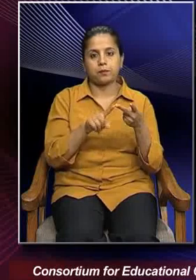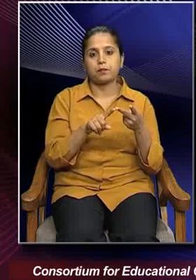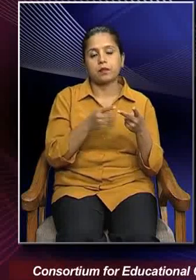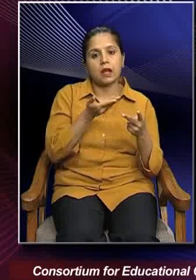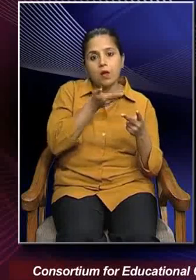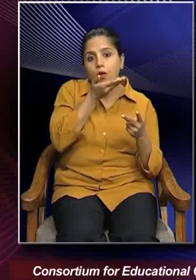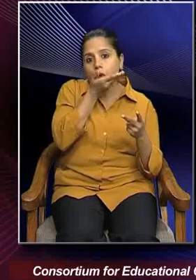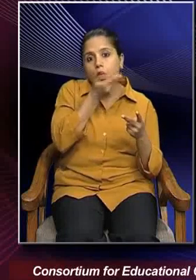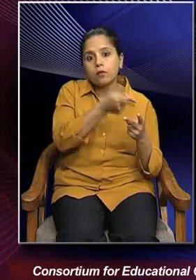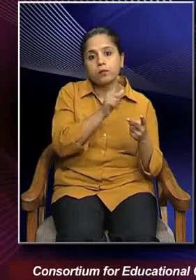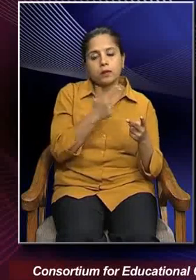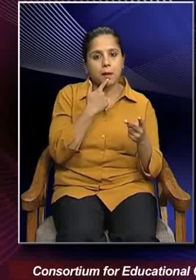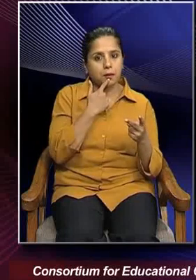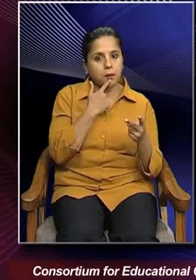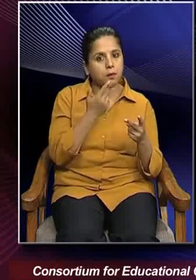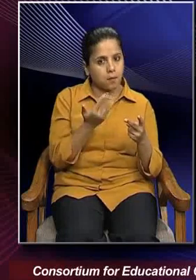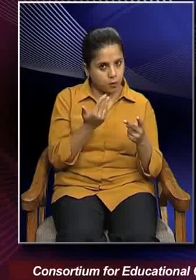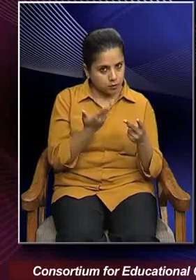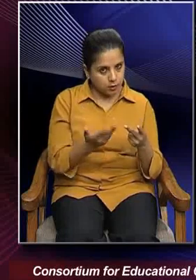water has a quality of taste,